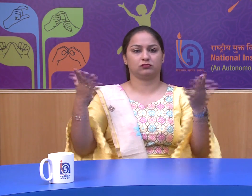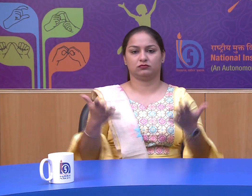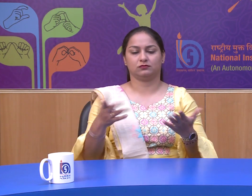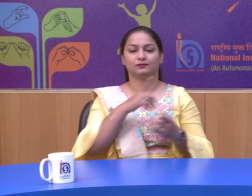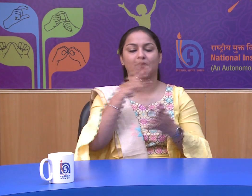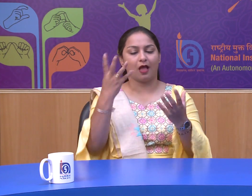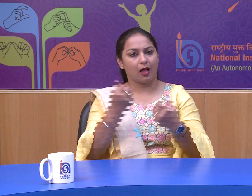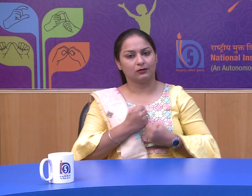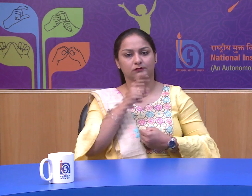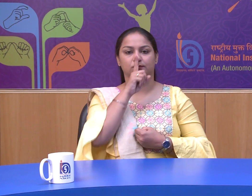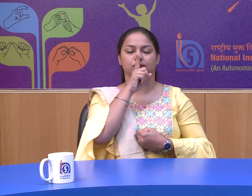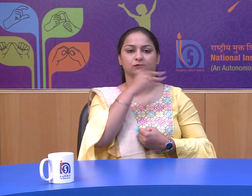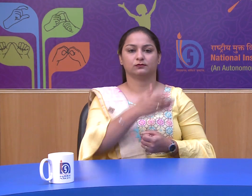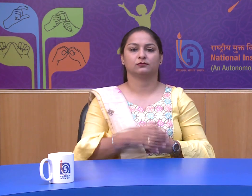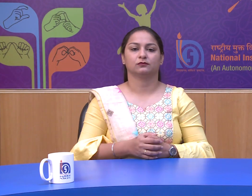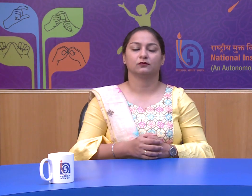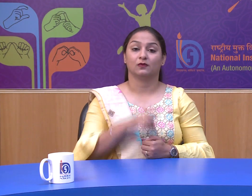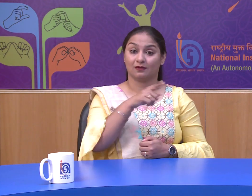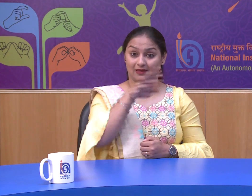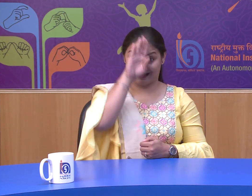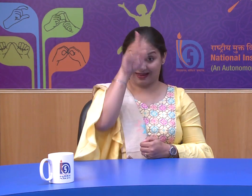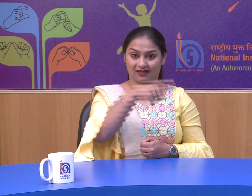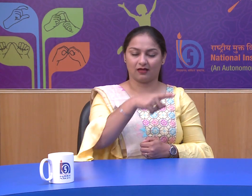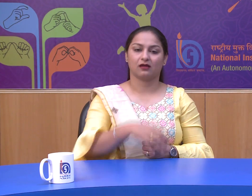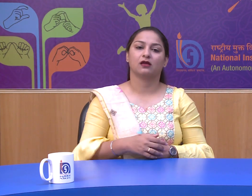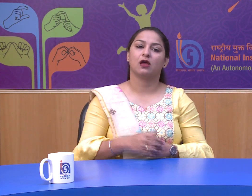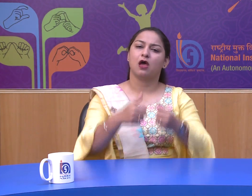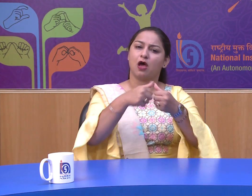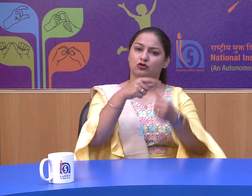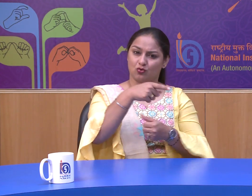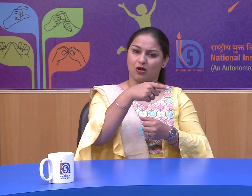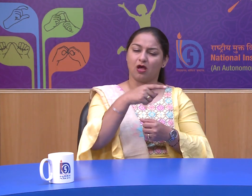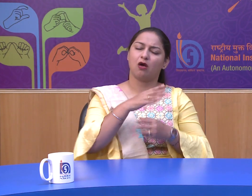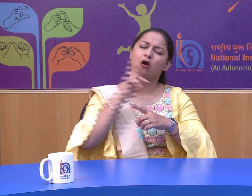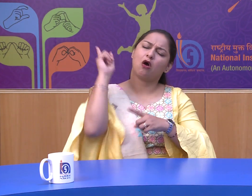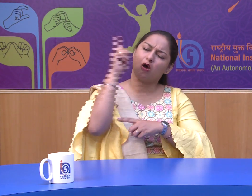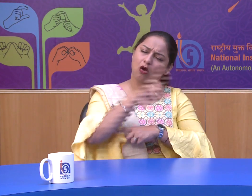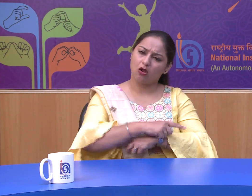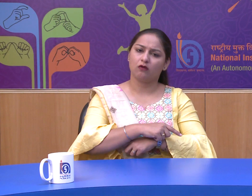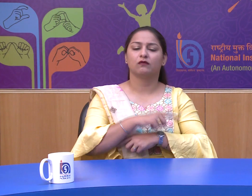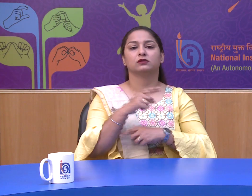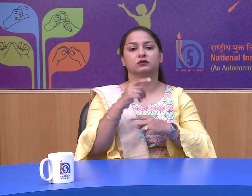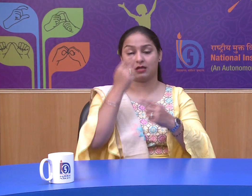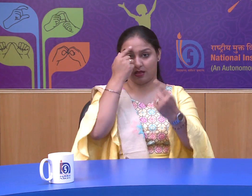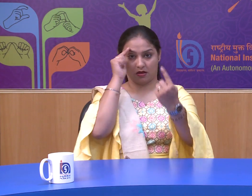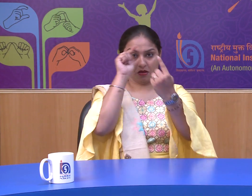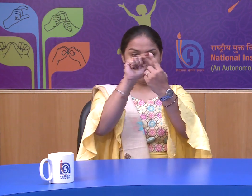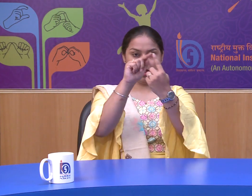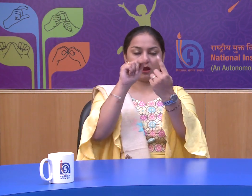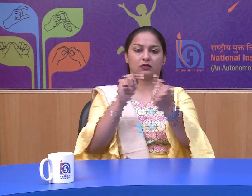subjects. As a king, Ashoka always followed the idealism to